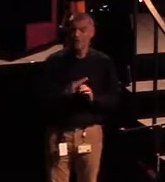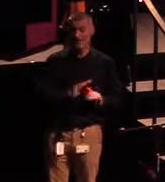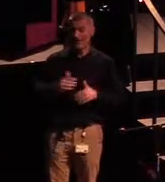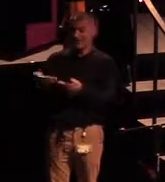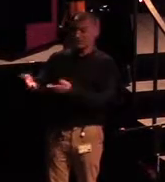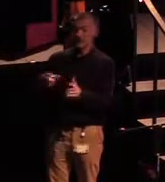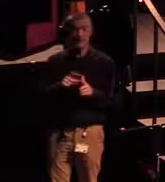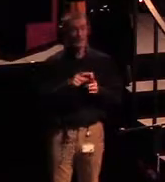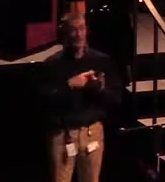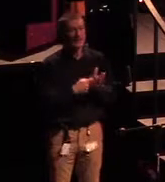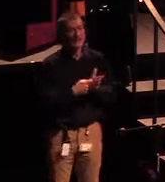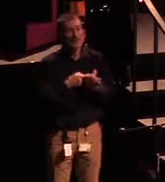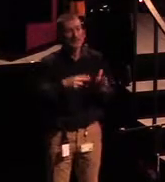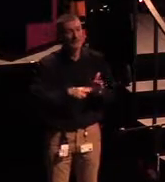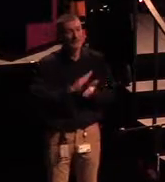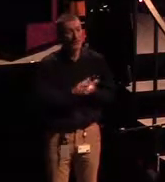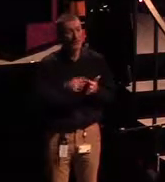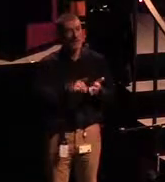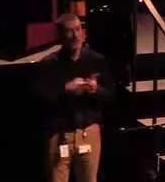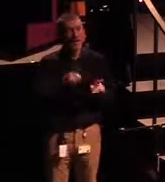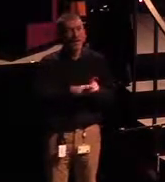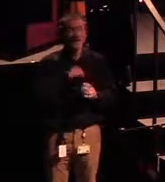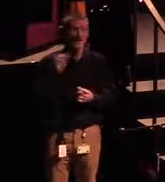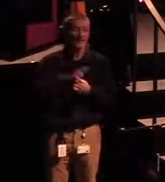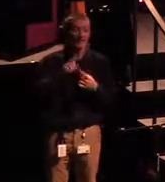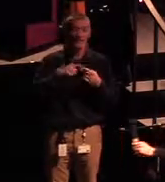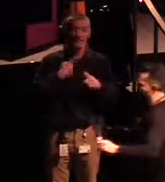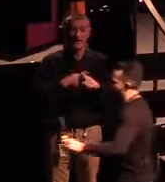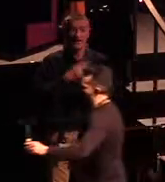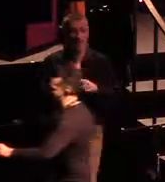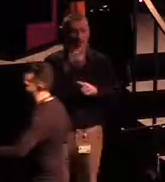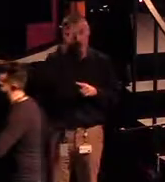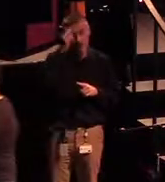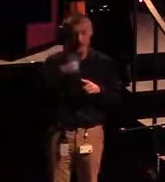Henley, who's a Chief Executive from Arts Council England. Thank you.